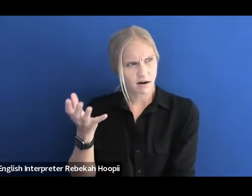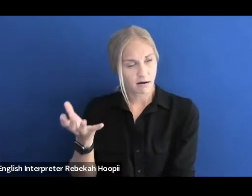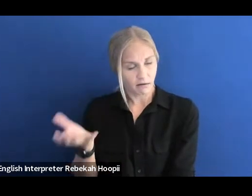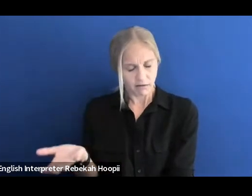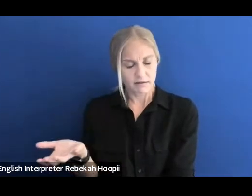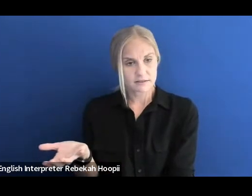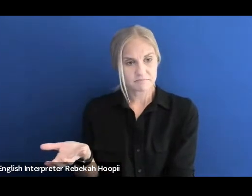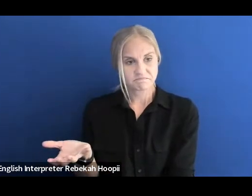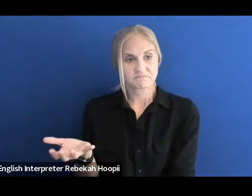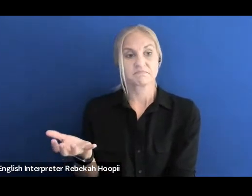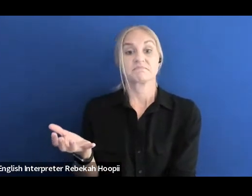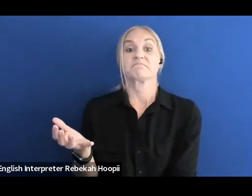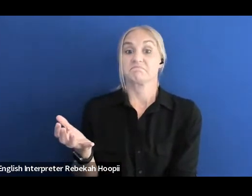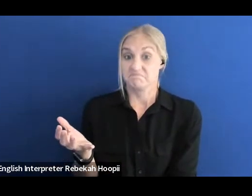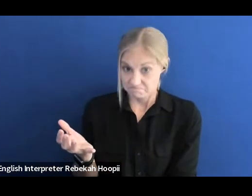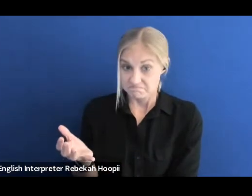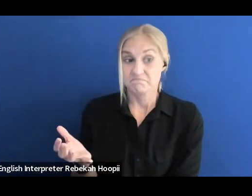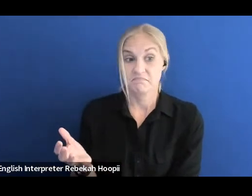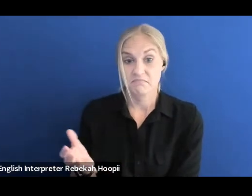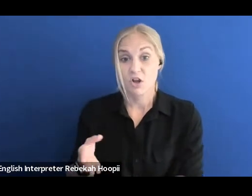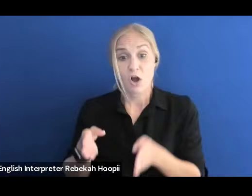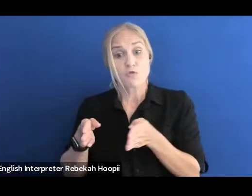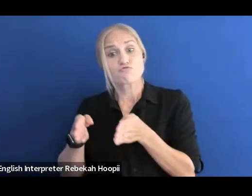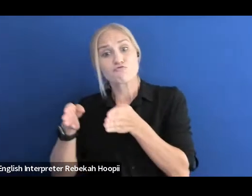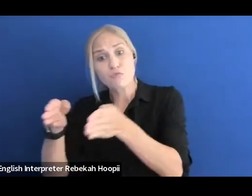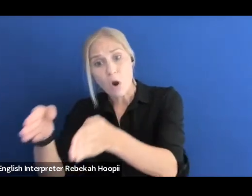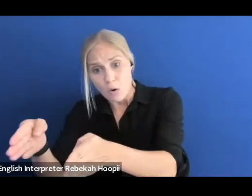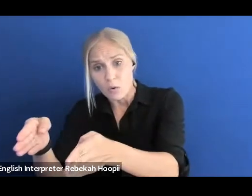yeah, roads, hospitals,